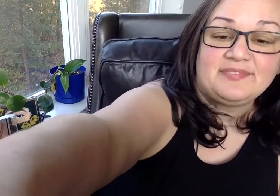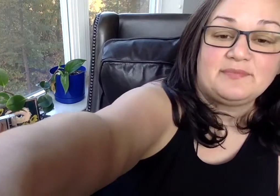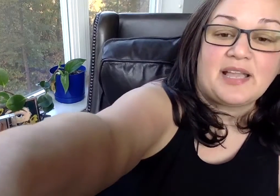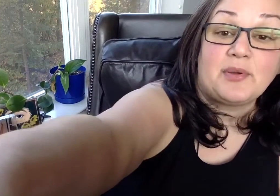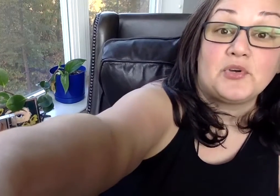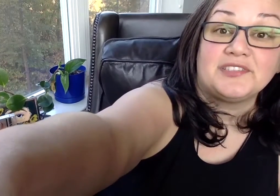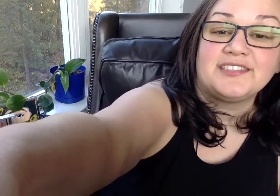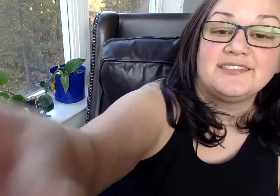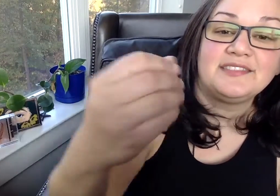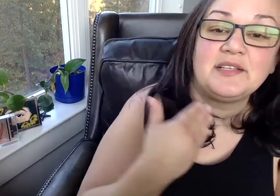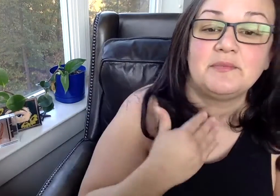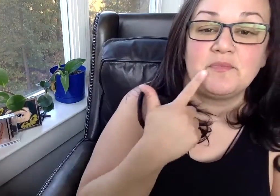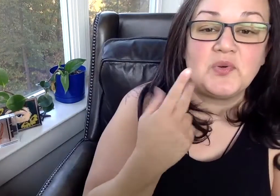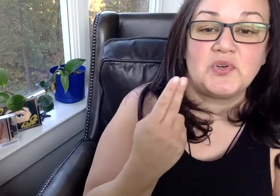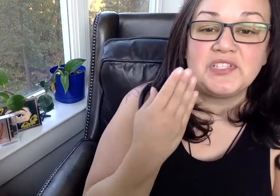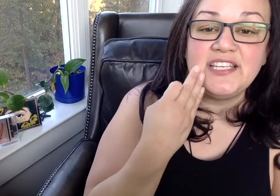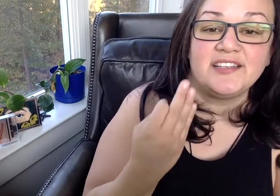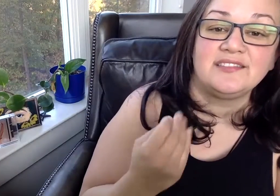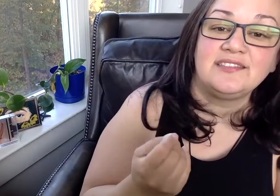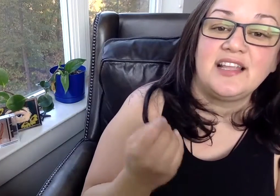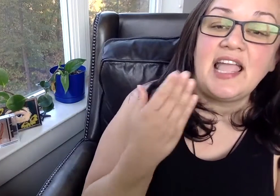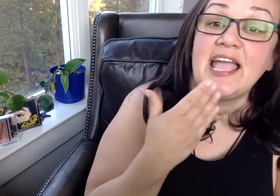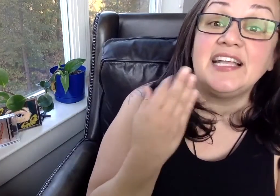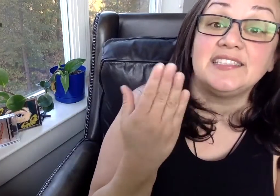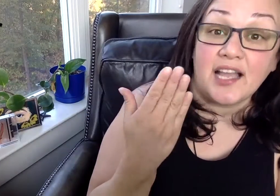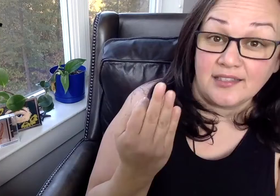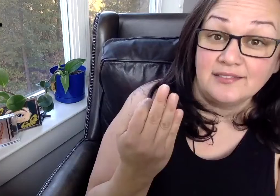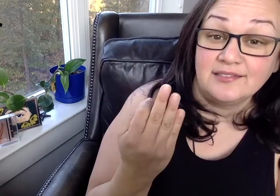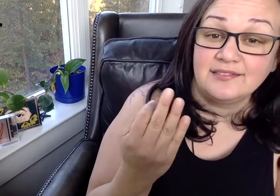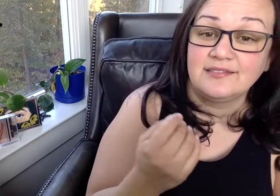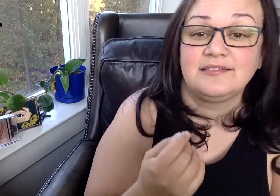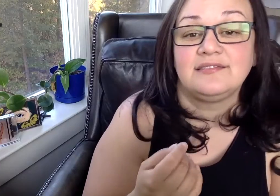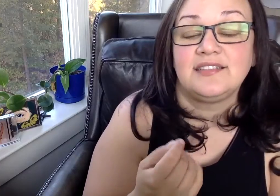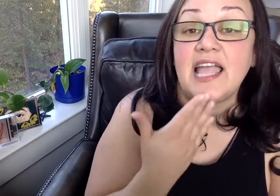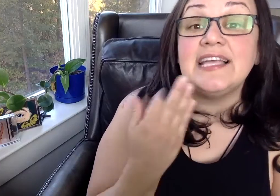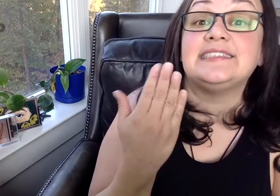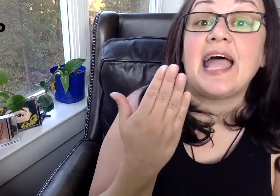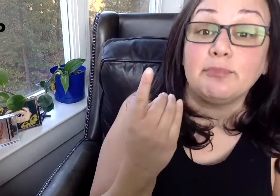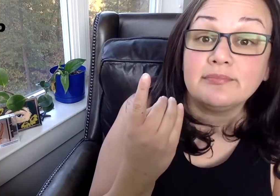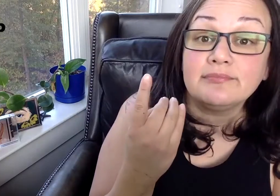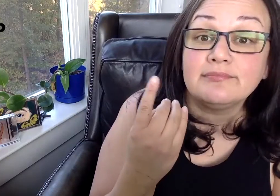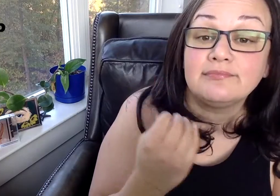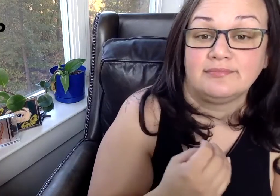McDonald's. Got my words here. Estar, estar.